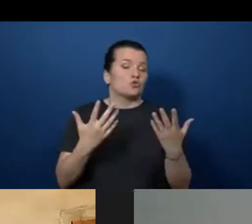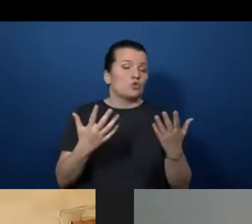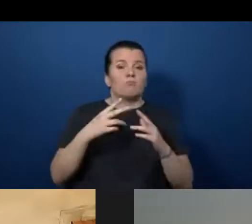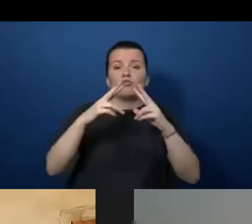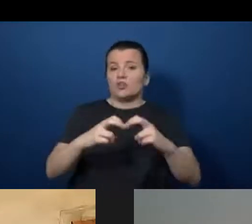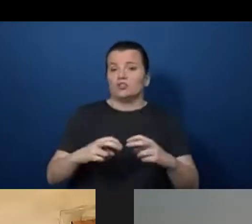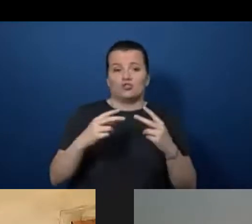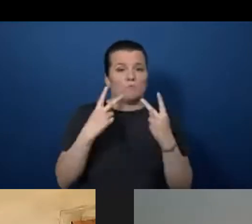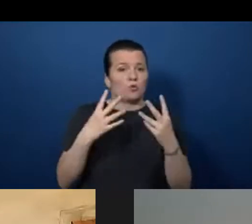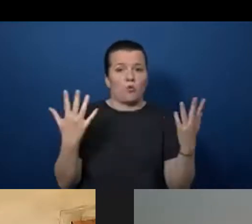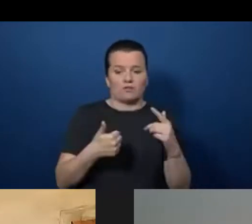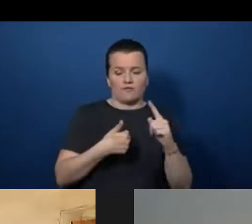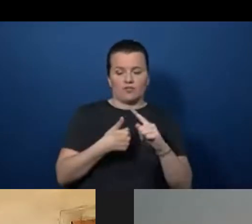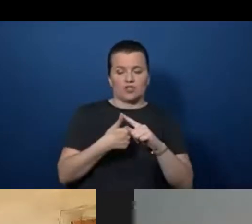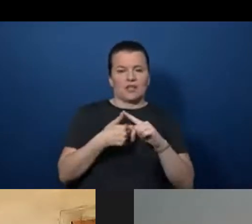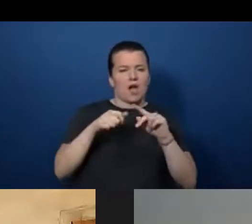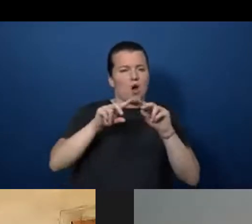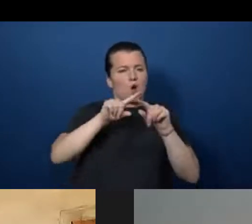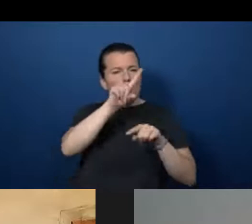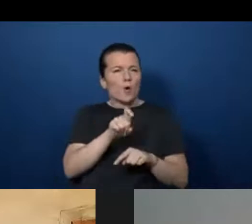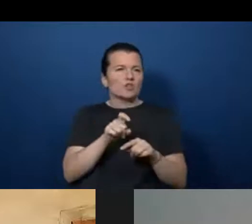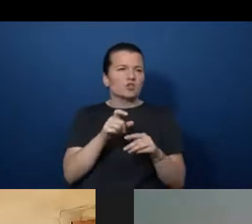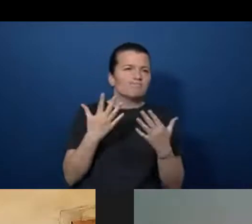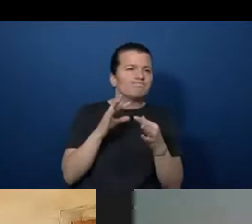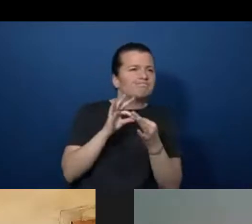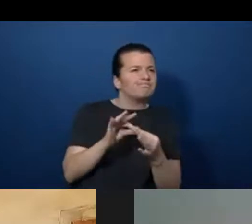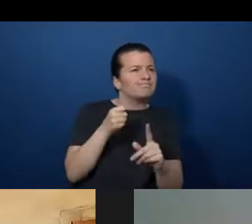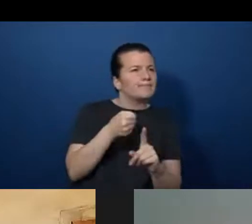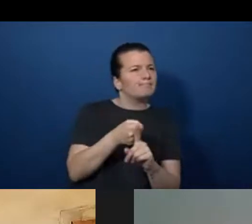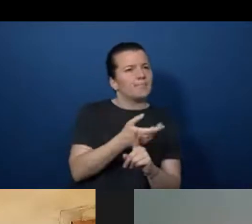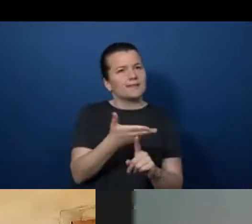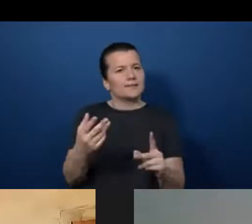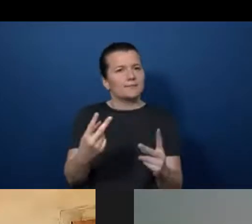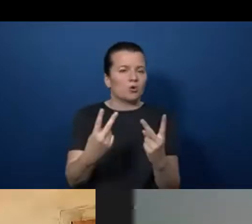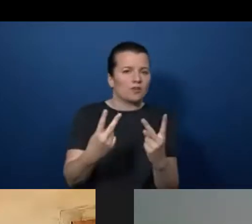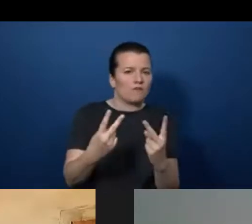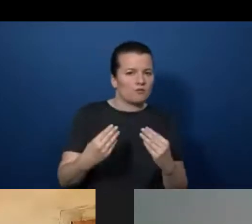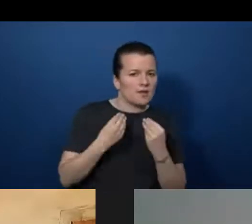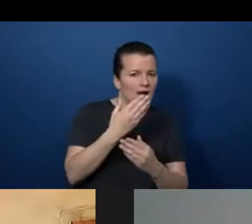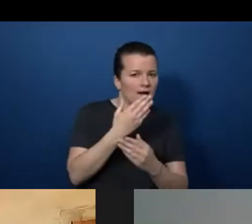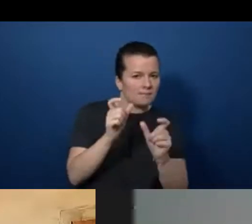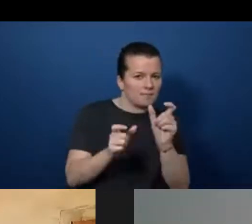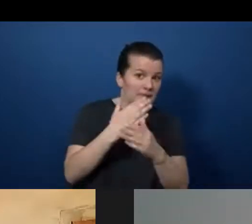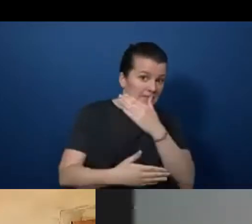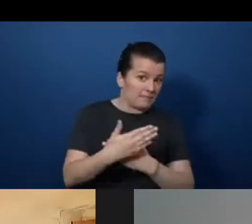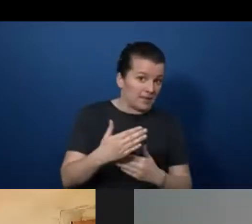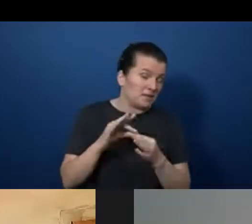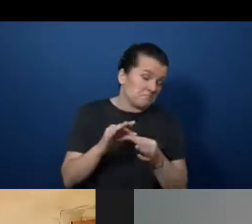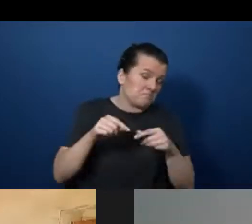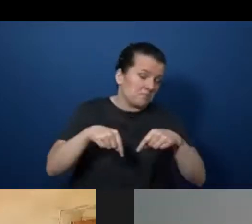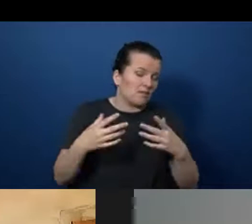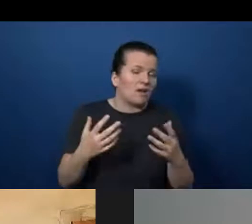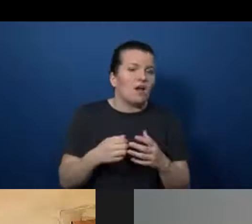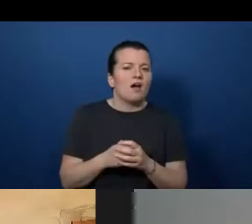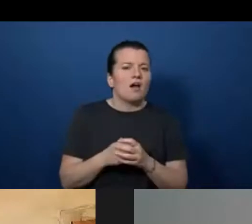relevant for people with disability and for in this instance, young people with disability. Then we did